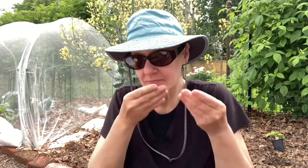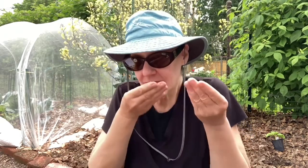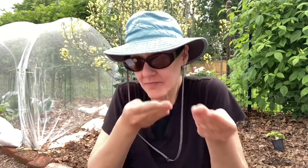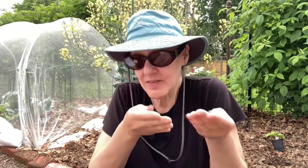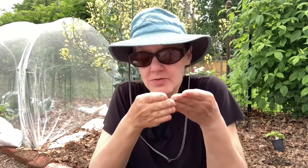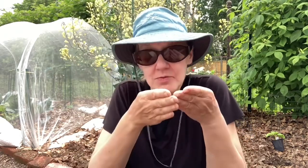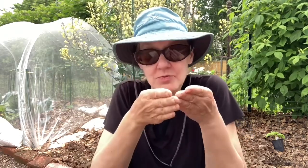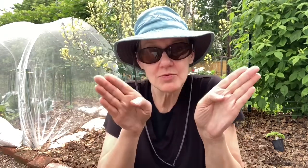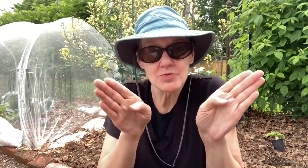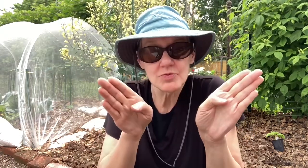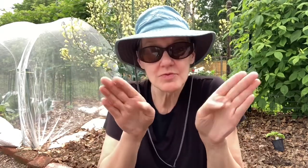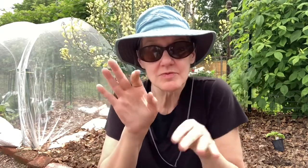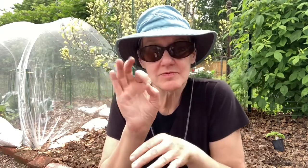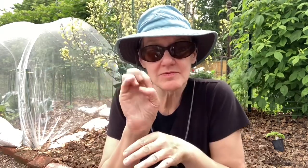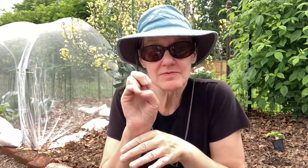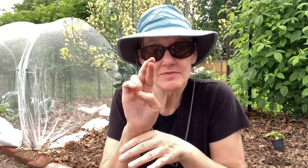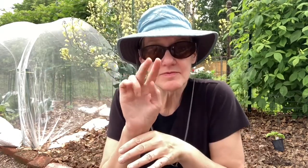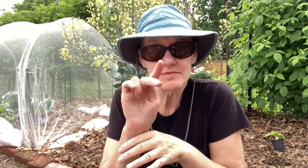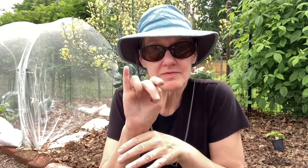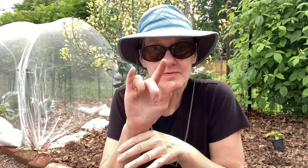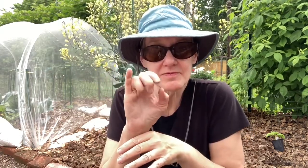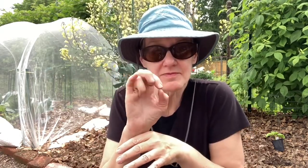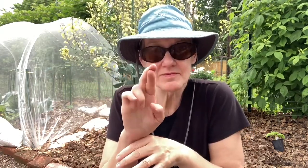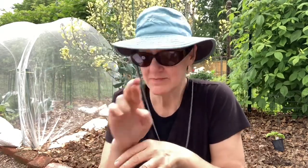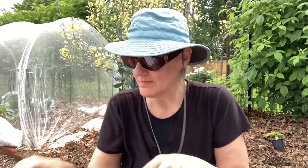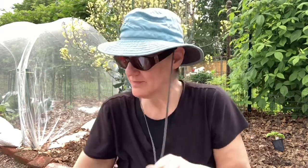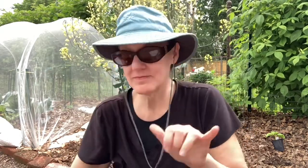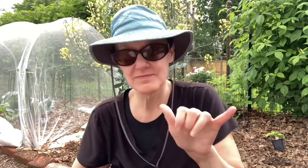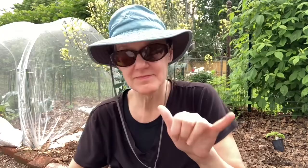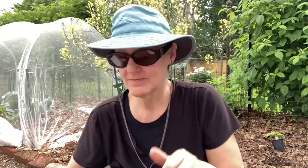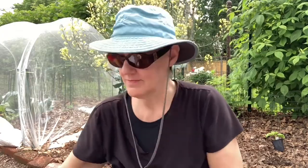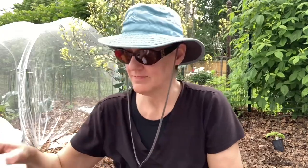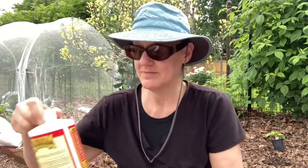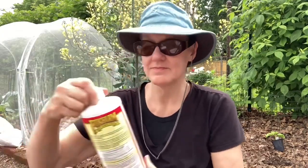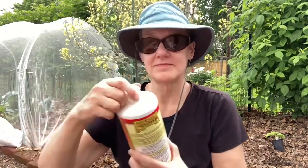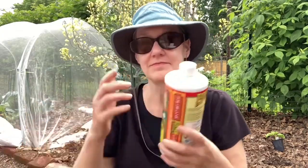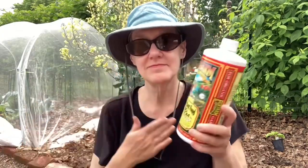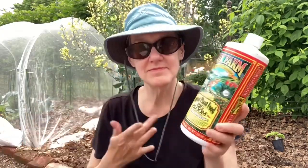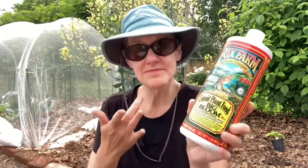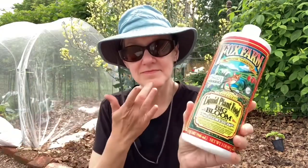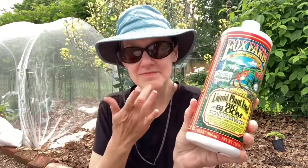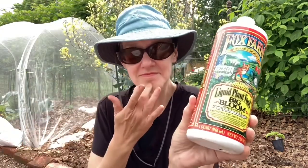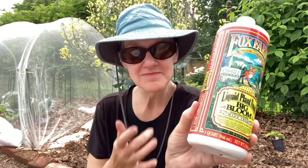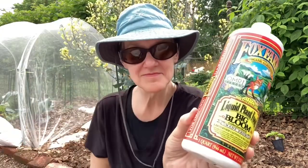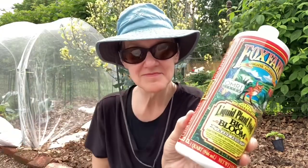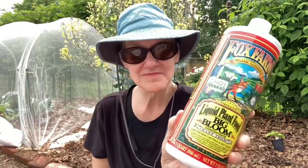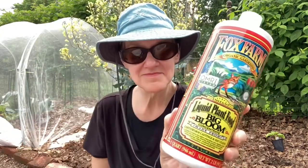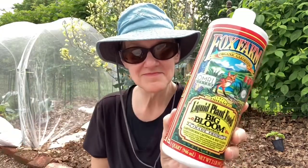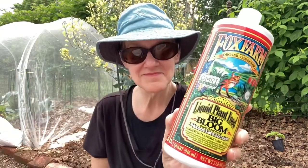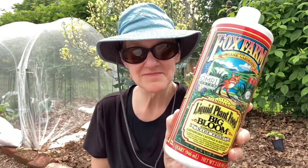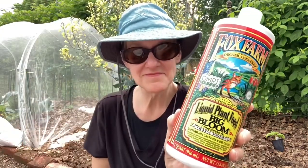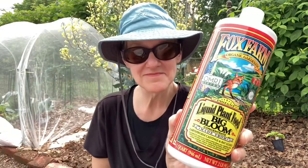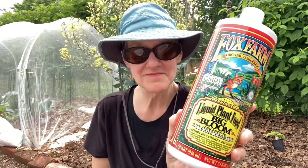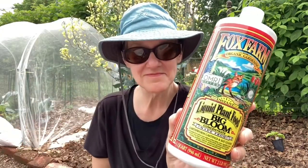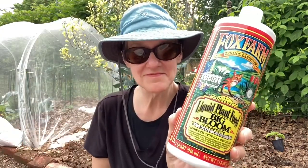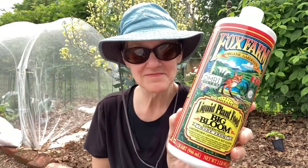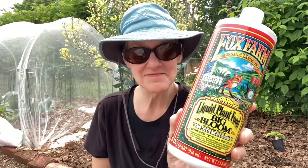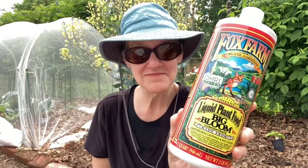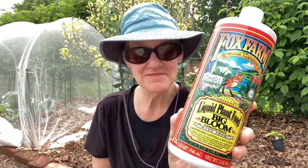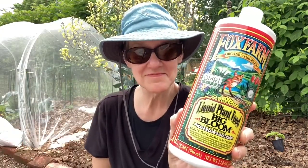But if you want to feed your basil a general liquid fertilizer, like my favorite, Fox